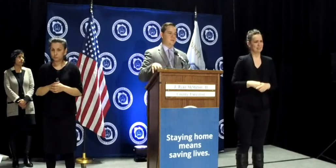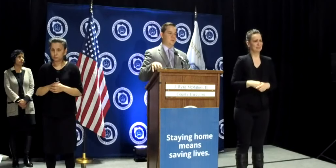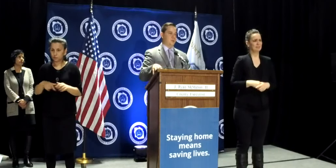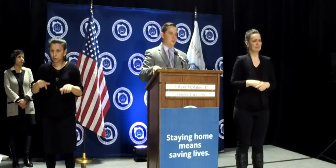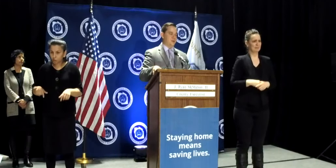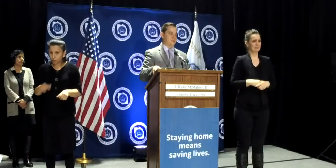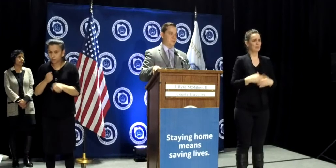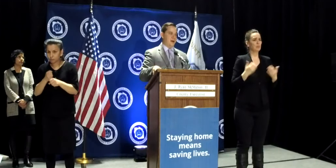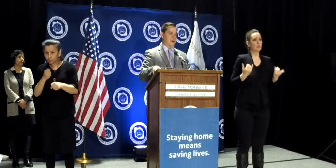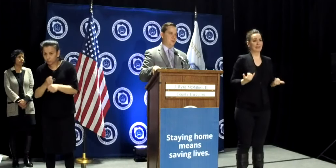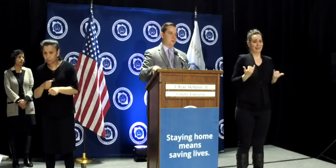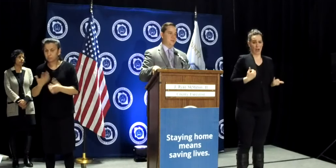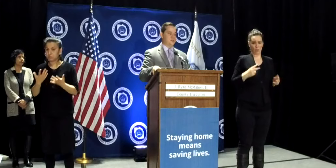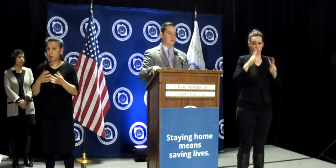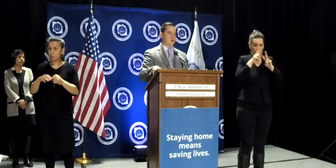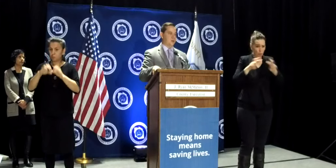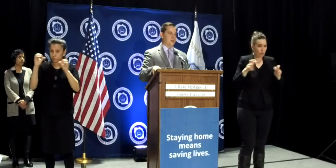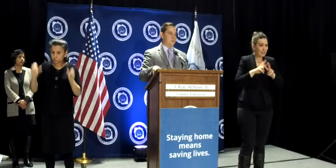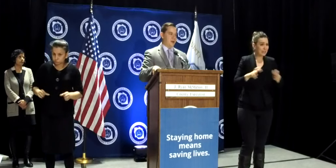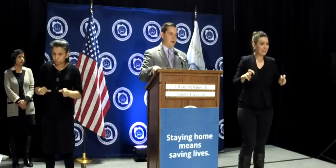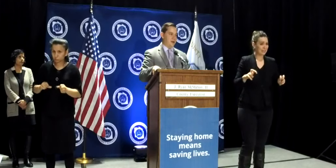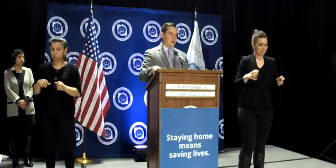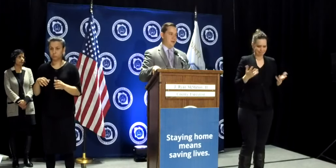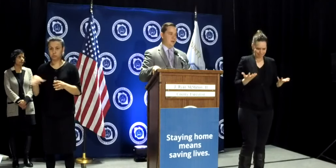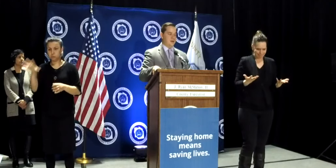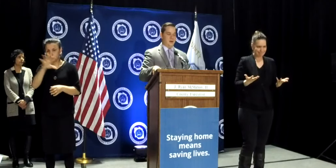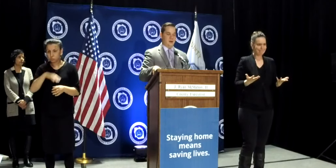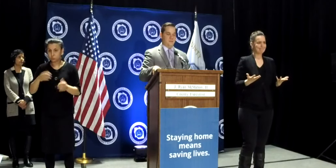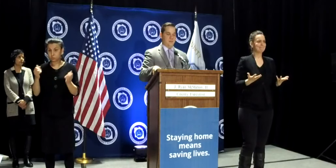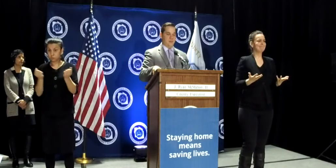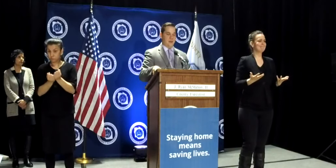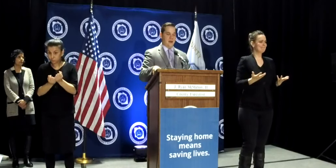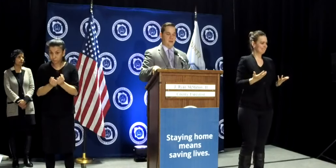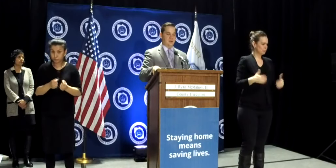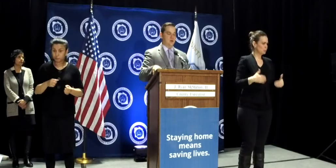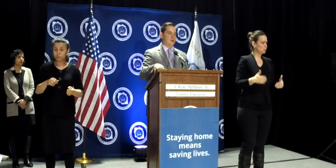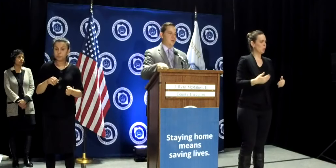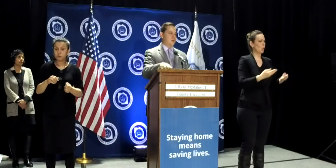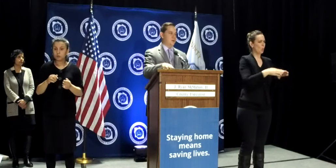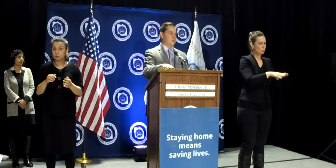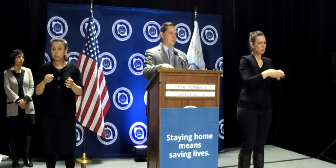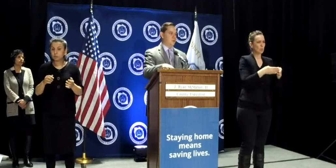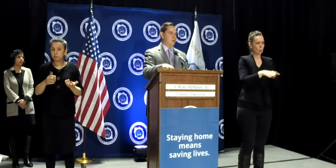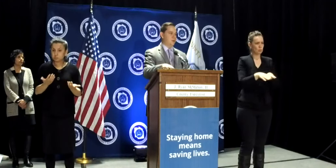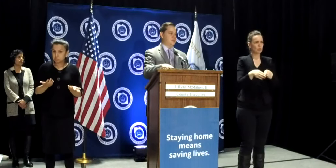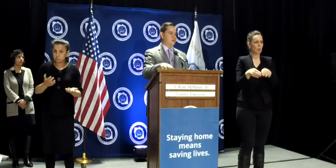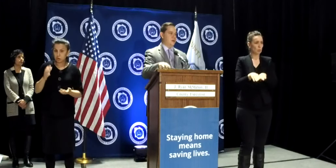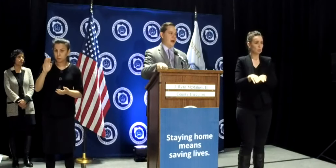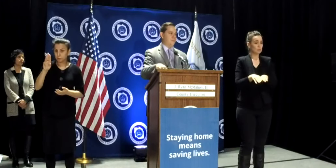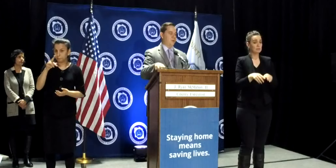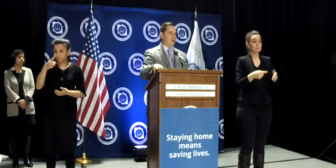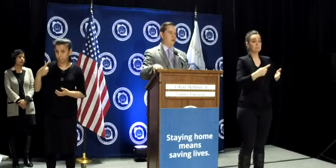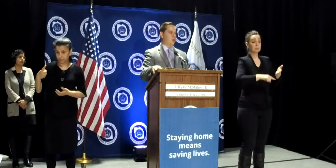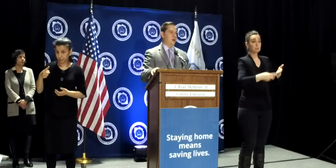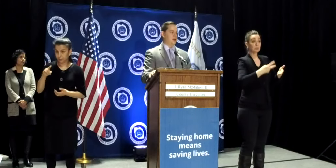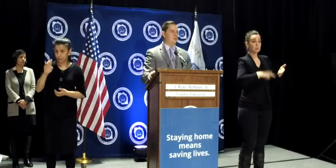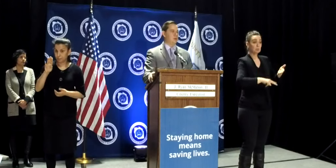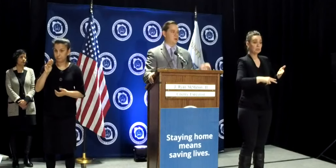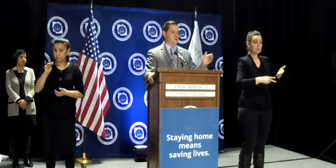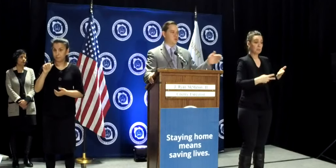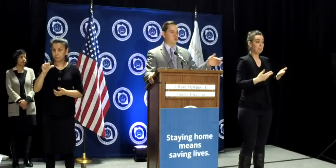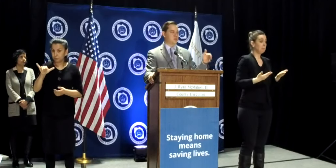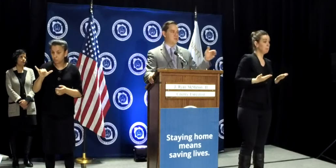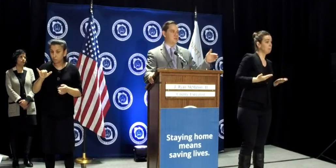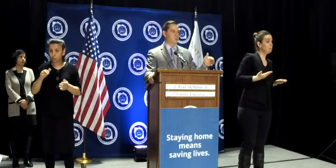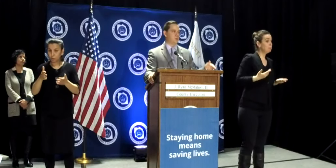in 3 weeks from now, as you start looking at May, that could really operate in a way and